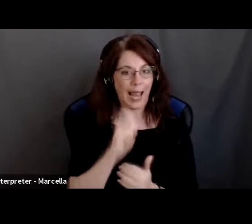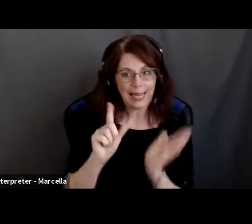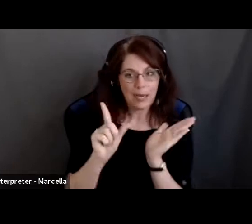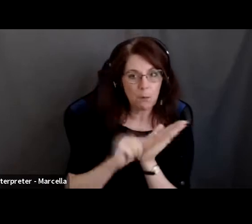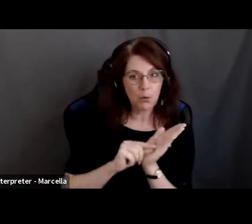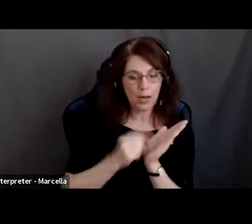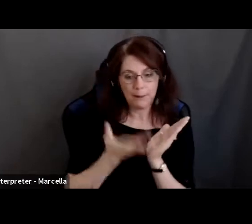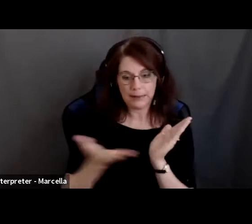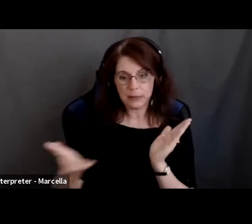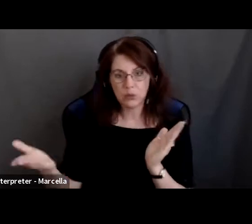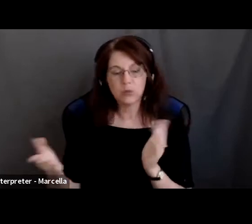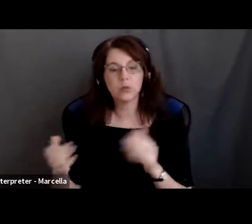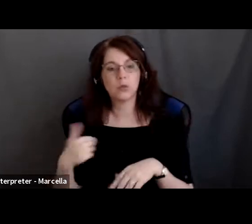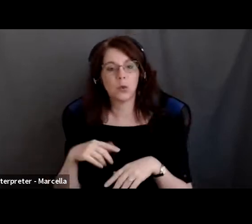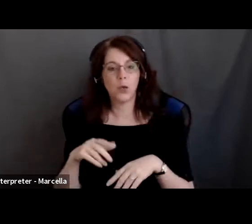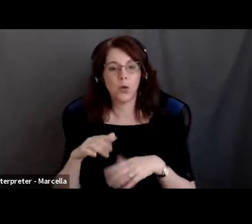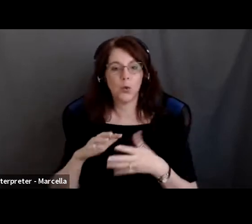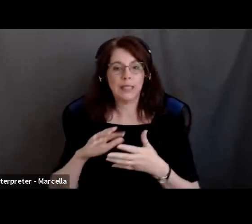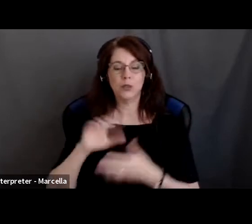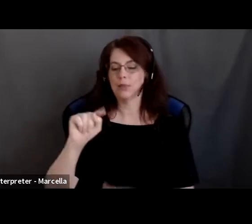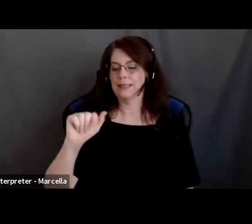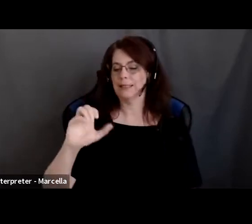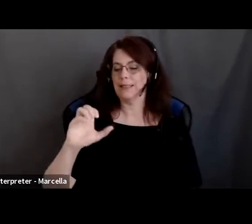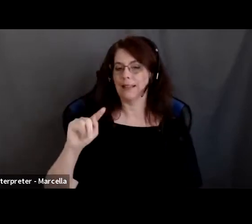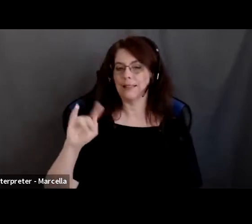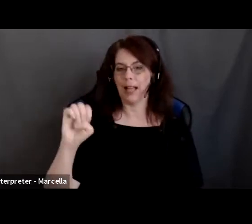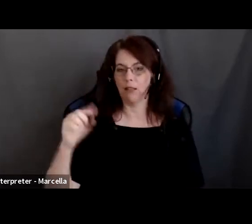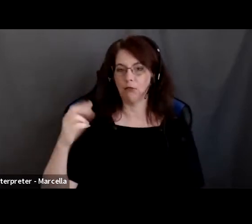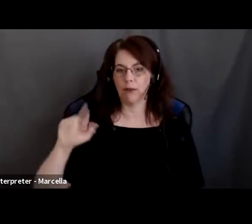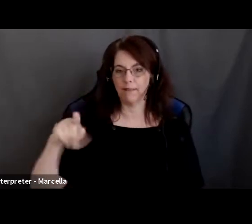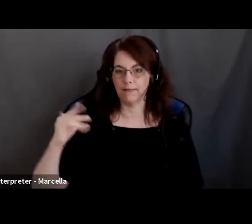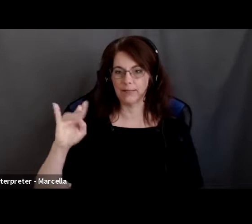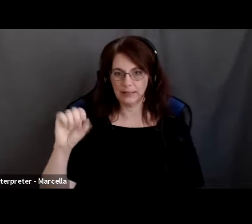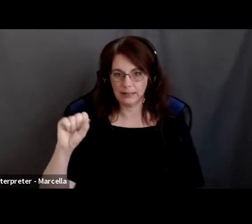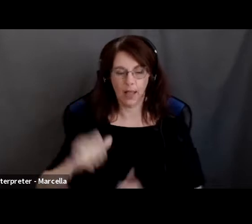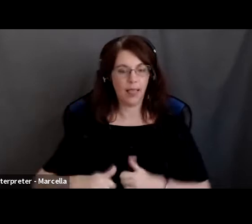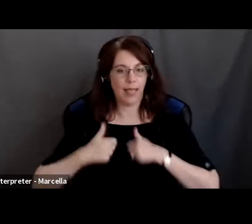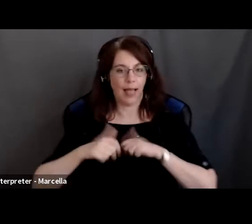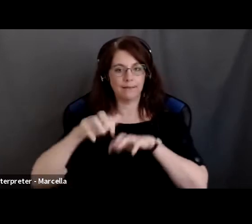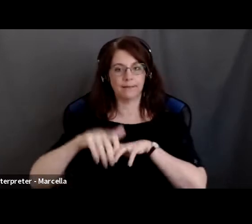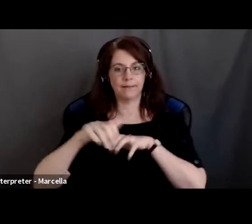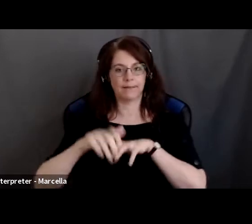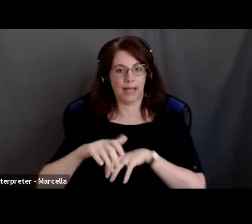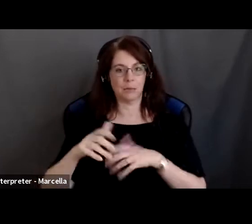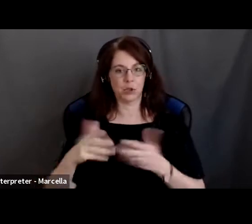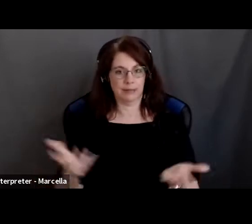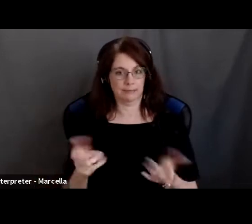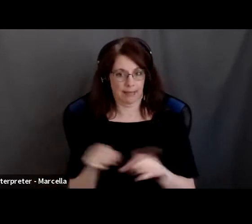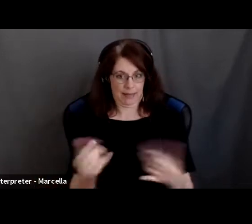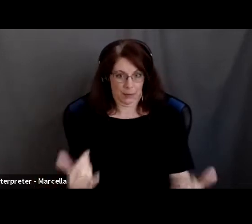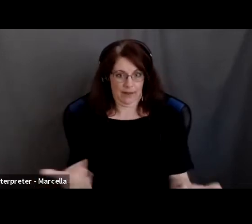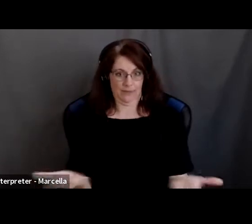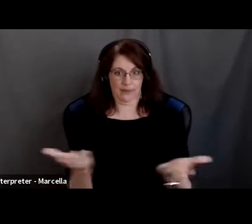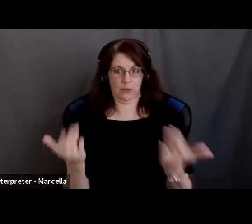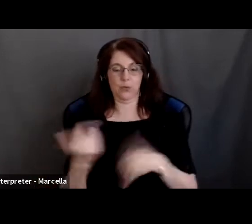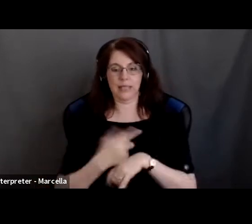print-related materials. We also do tactile graphics. Live remote captioning services, kind of like we're using